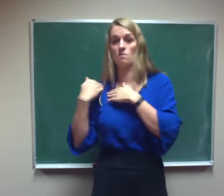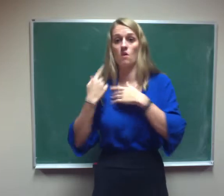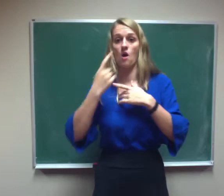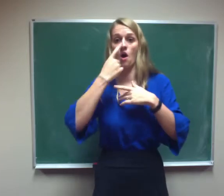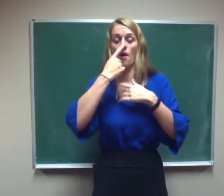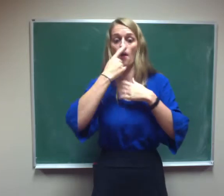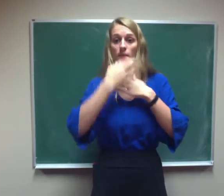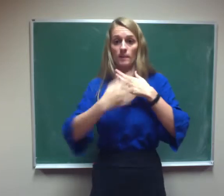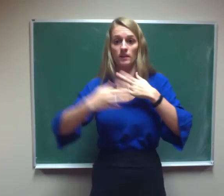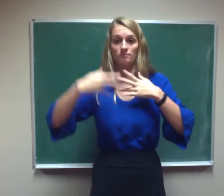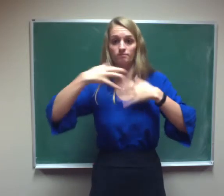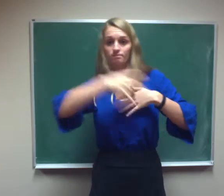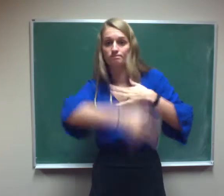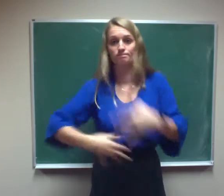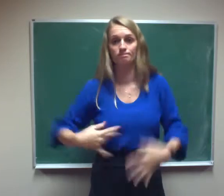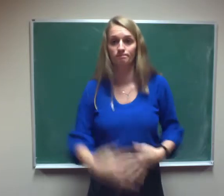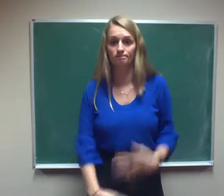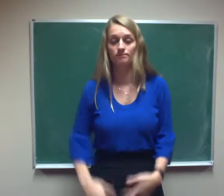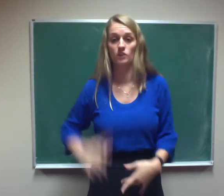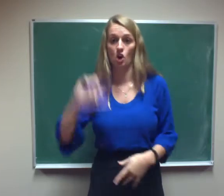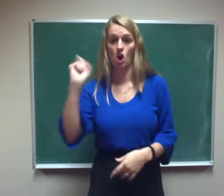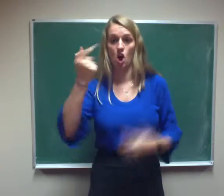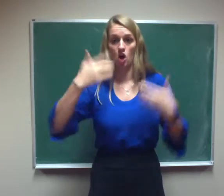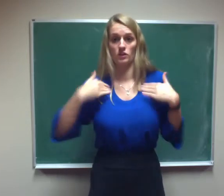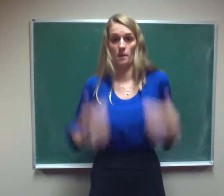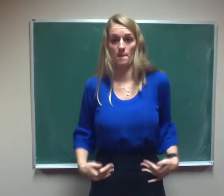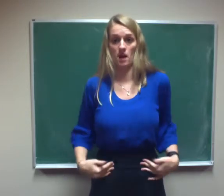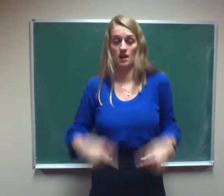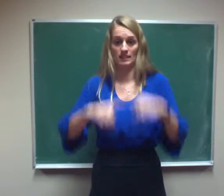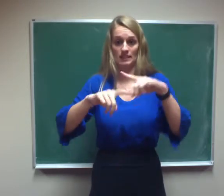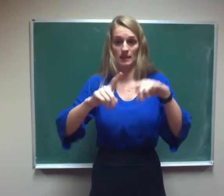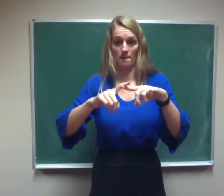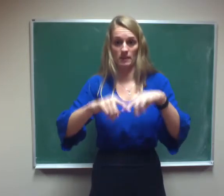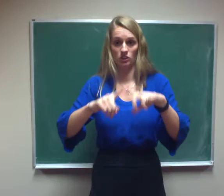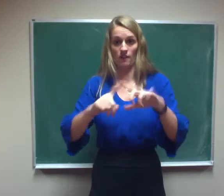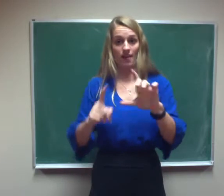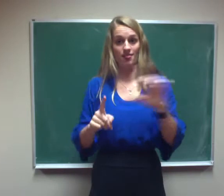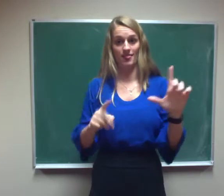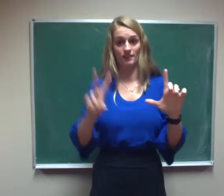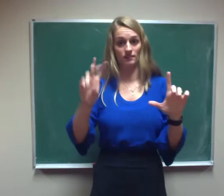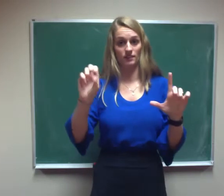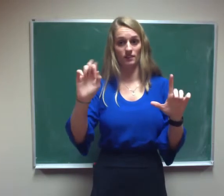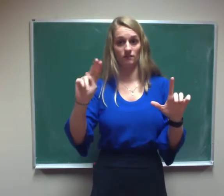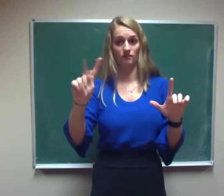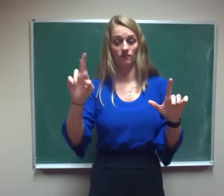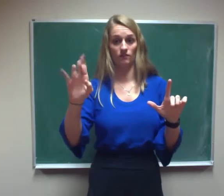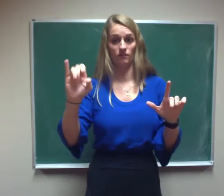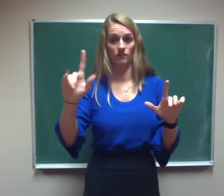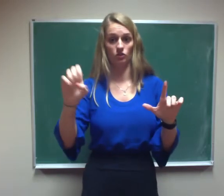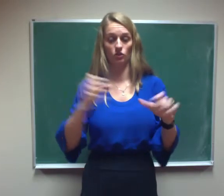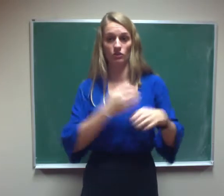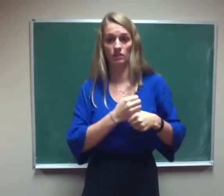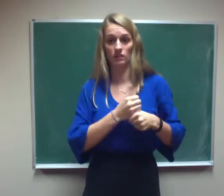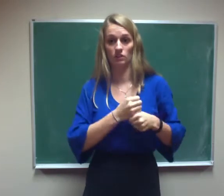ability of this chamber to contract. When the left ventricle contracts, it forces blood up and out through a small